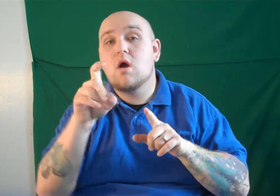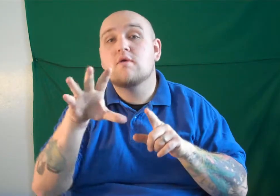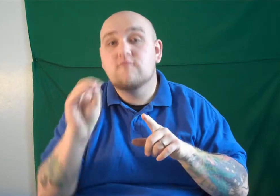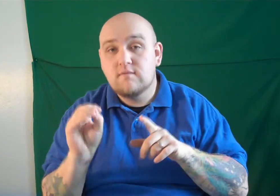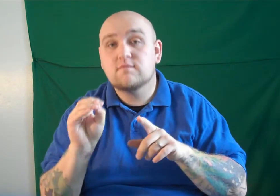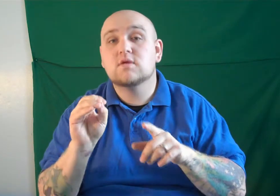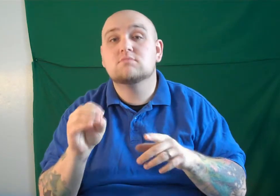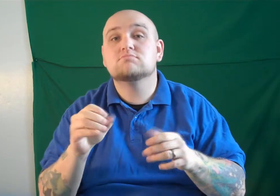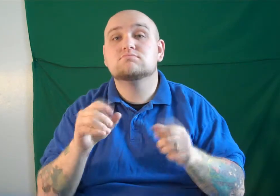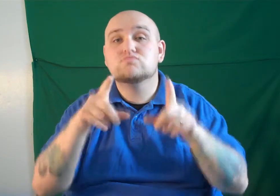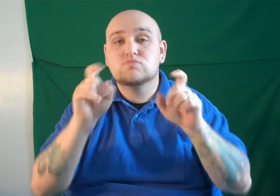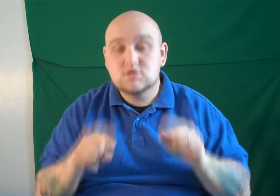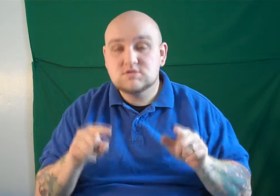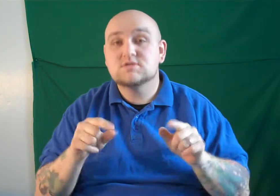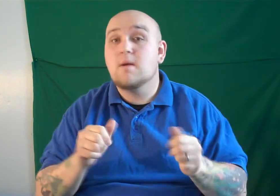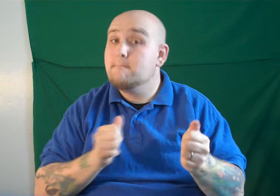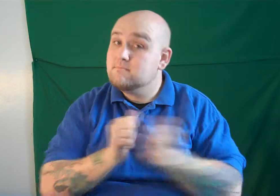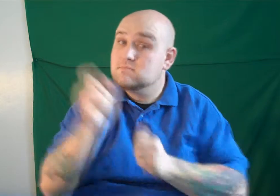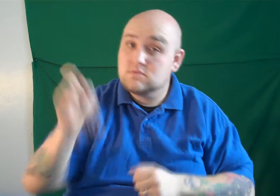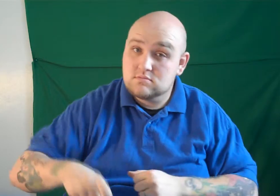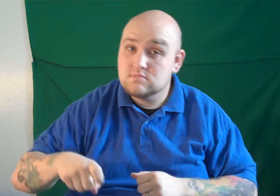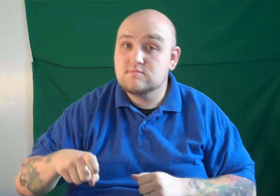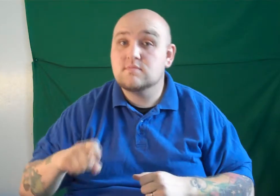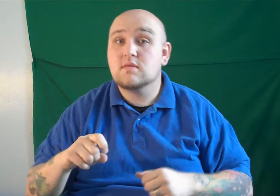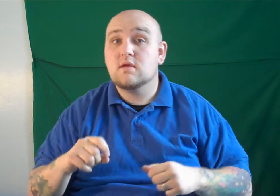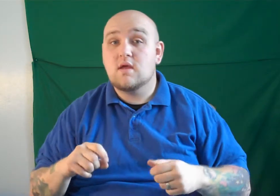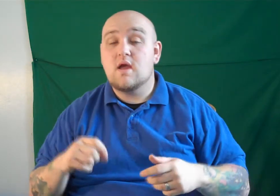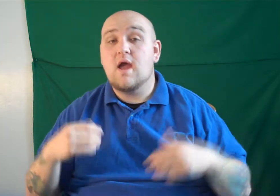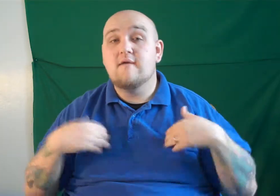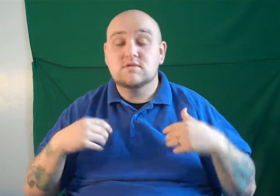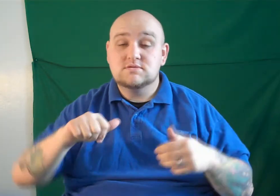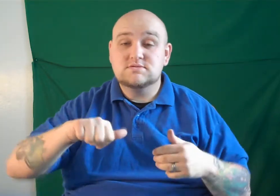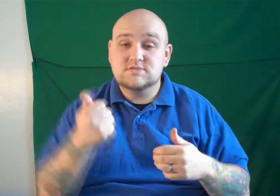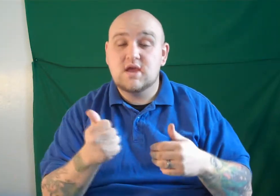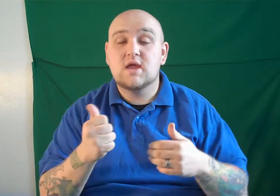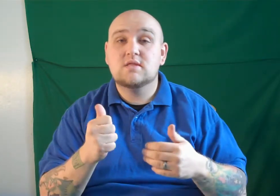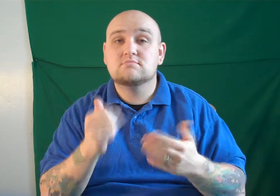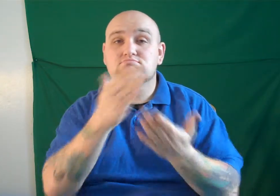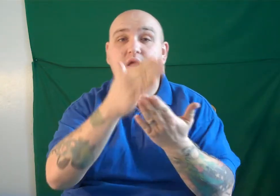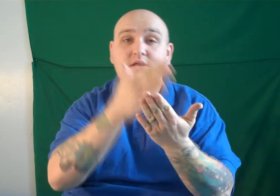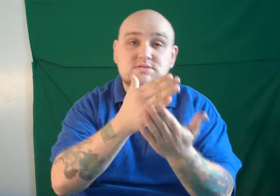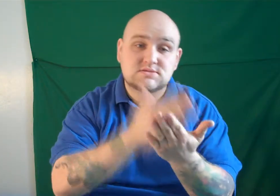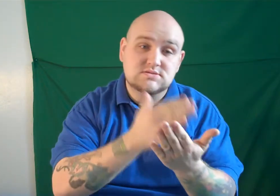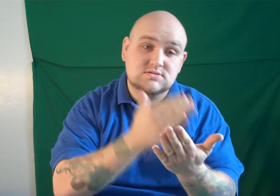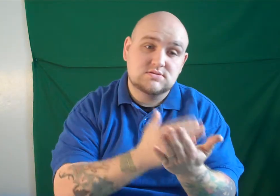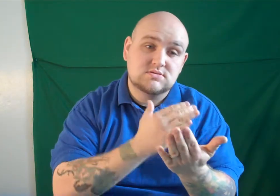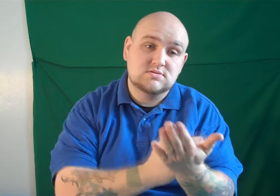And there are 10 tasks that are listed. And in those 10 tasks, there's actually some subcategories